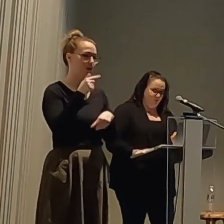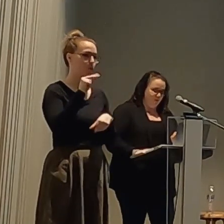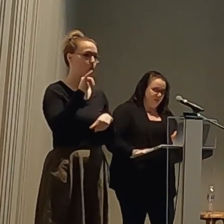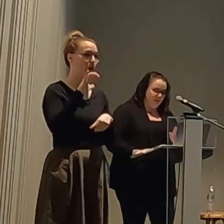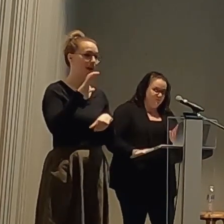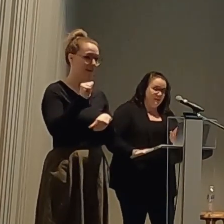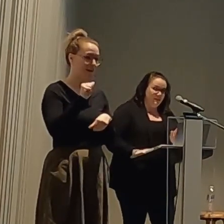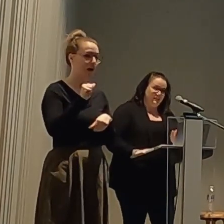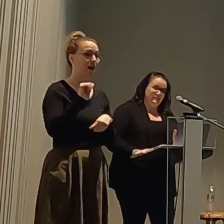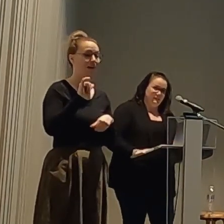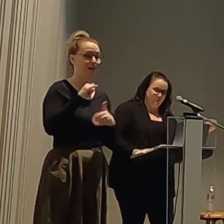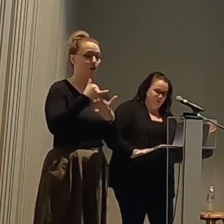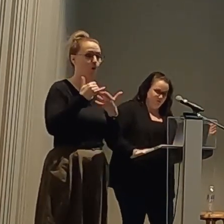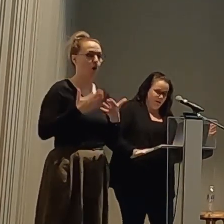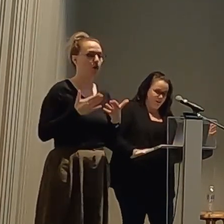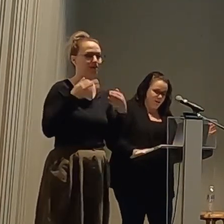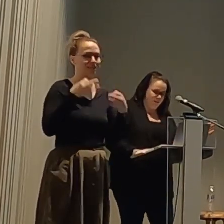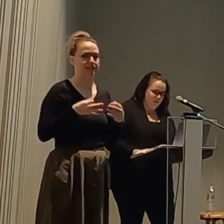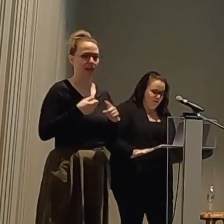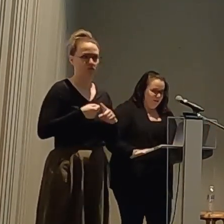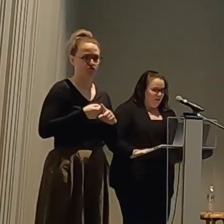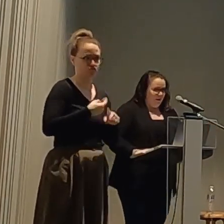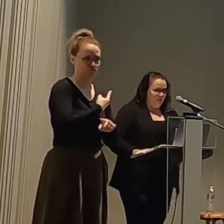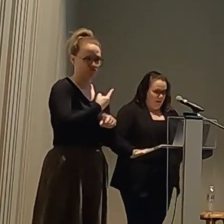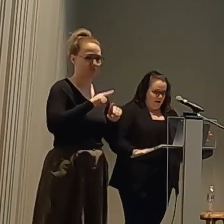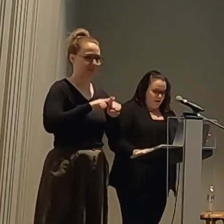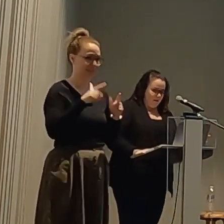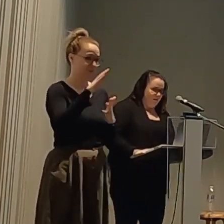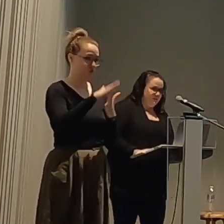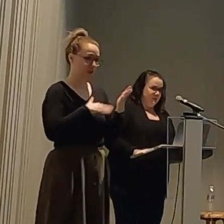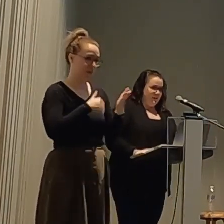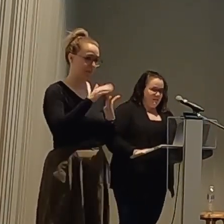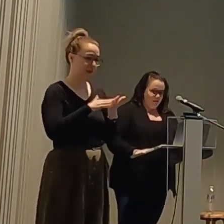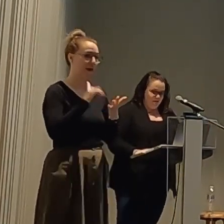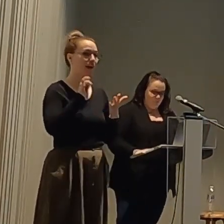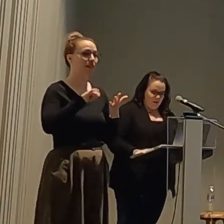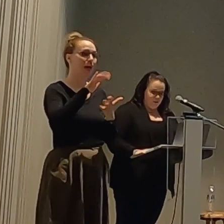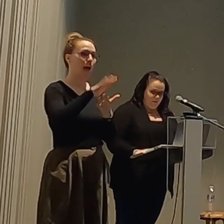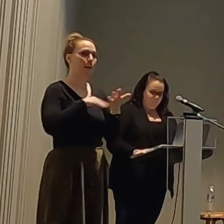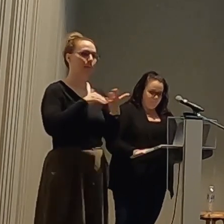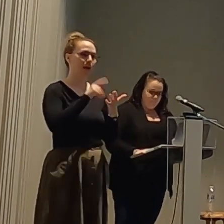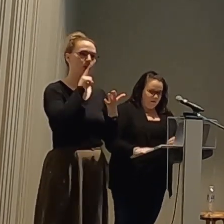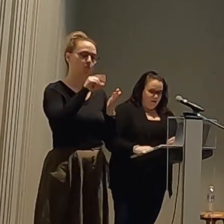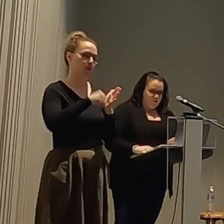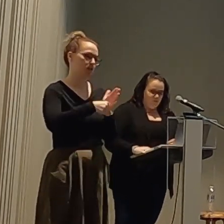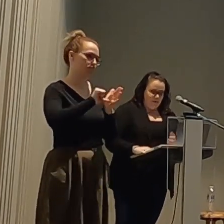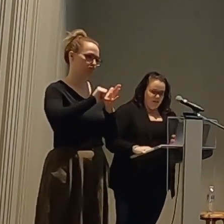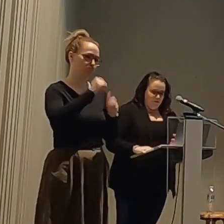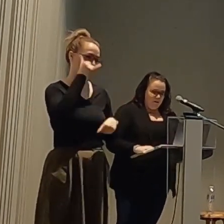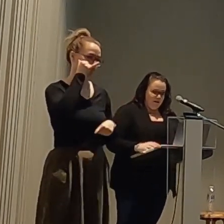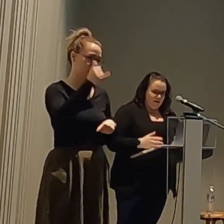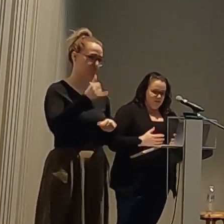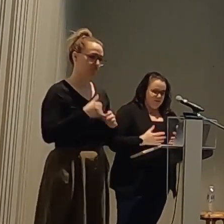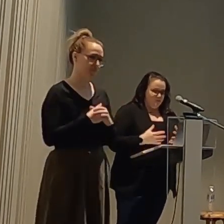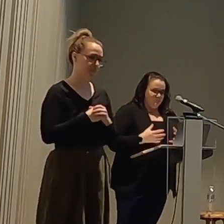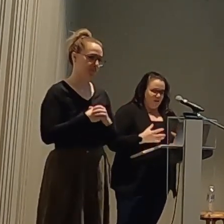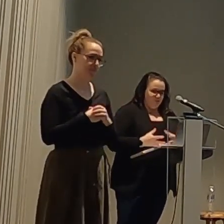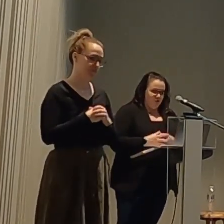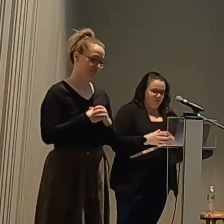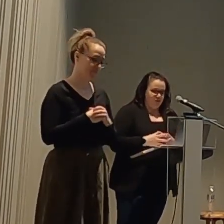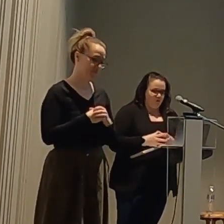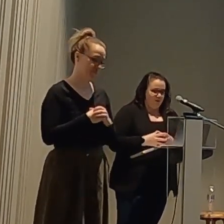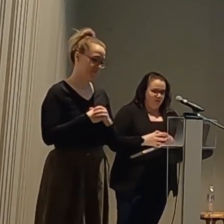to go a little bit in a different direction, and the painting left a lasting impression. So neither